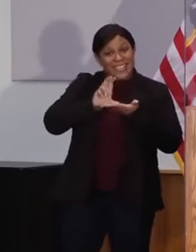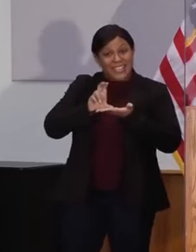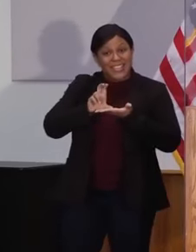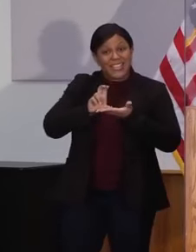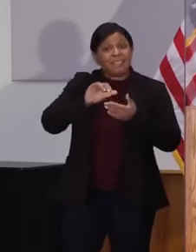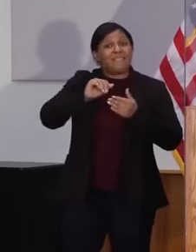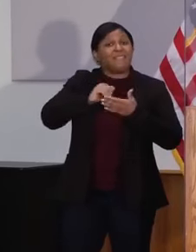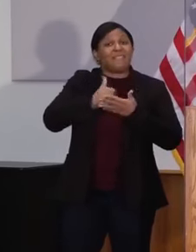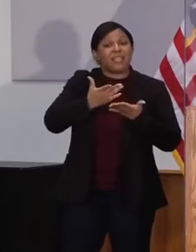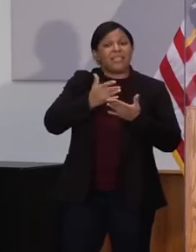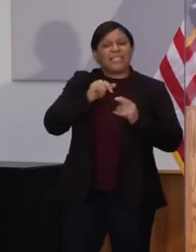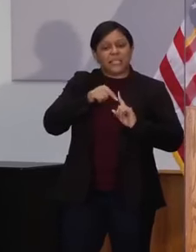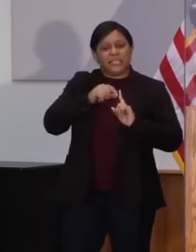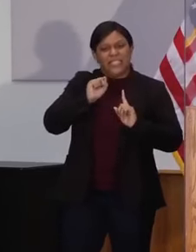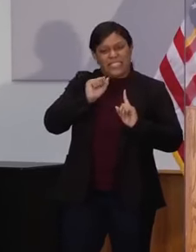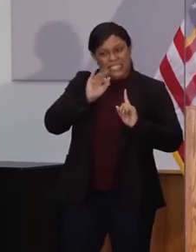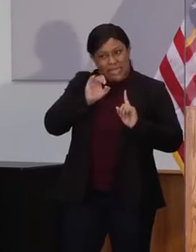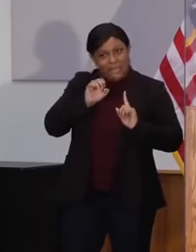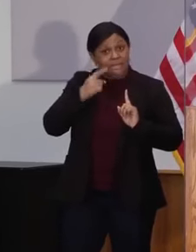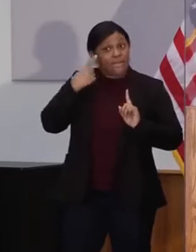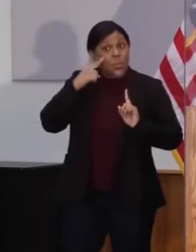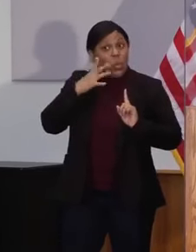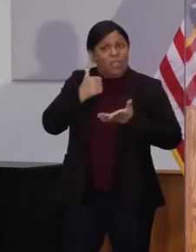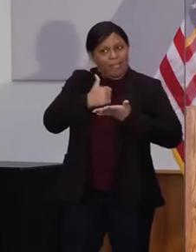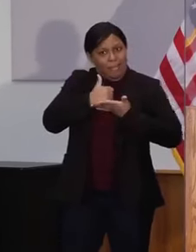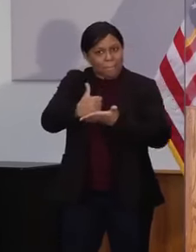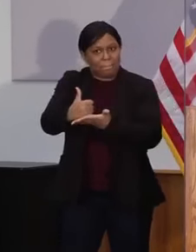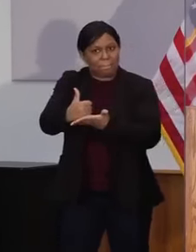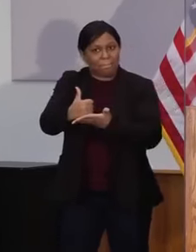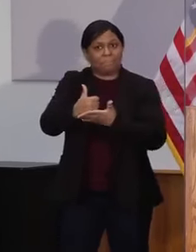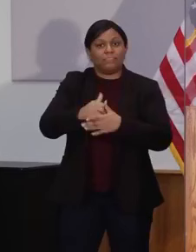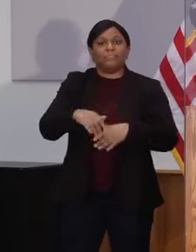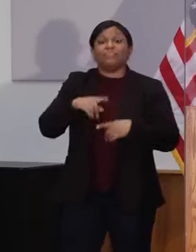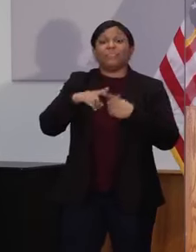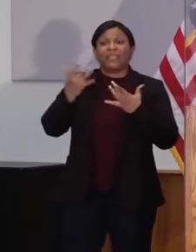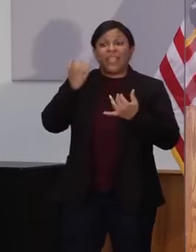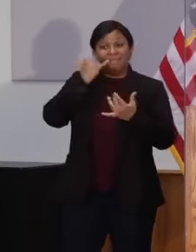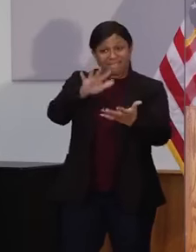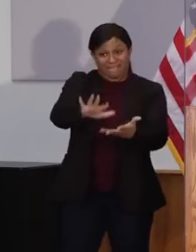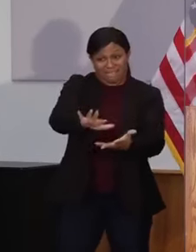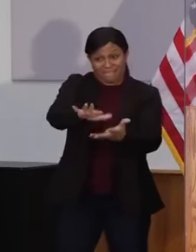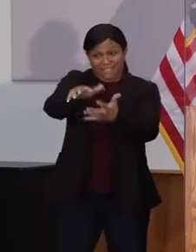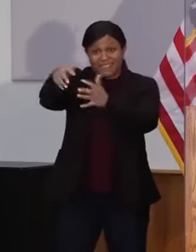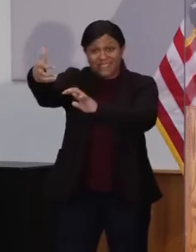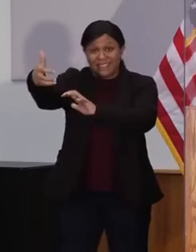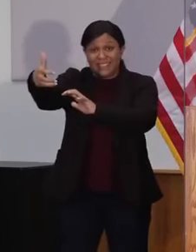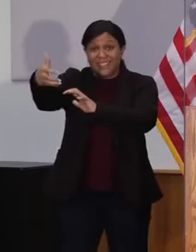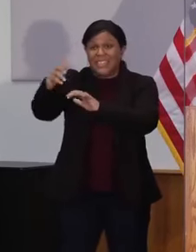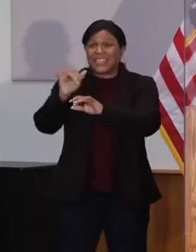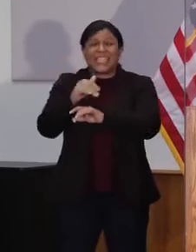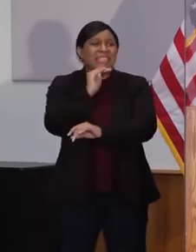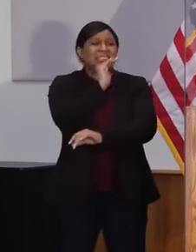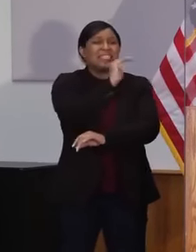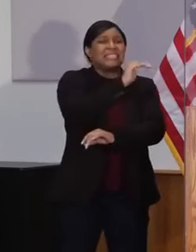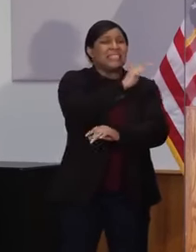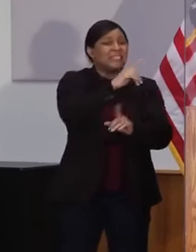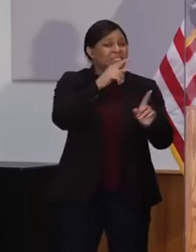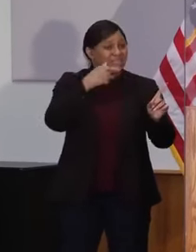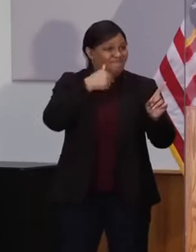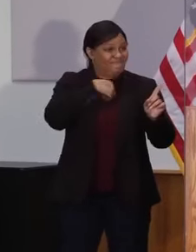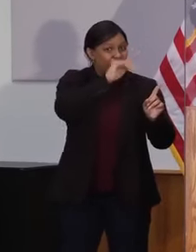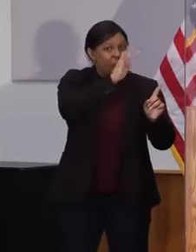question so that when they go back to their mayor or their city manager and says, I want to be able to help out. I want to come over to St. Paul and help out so that the